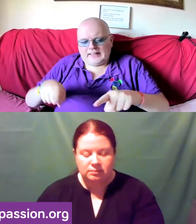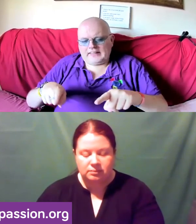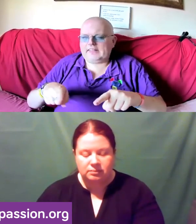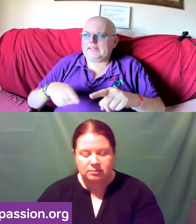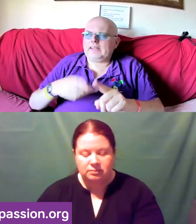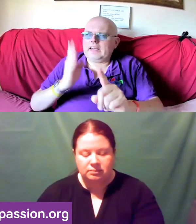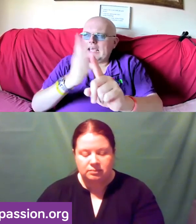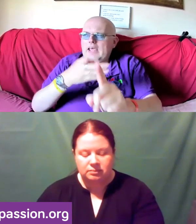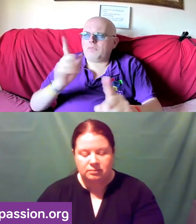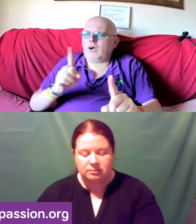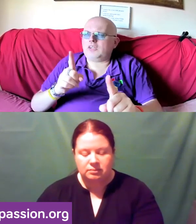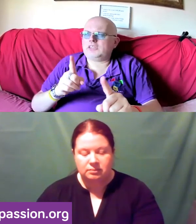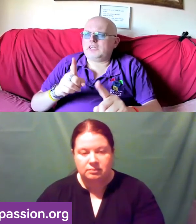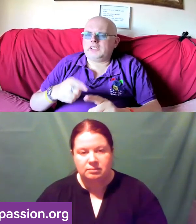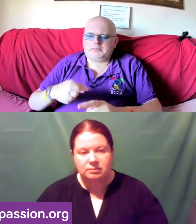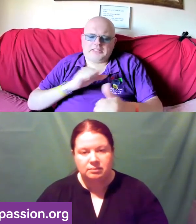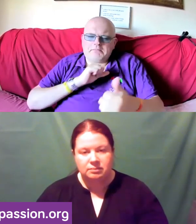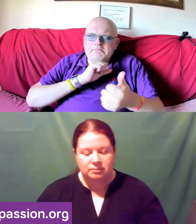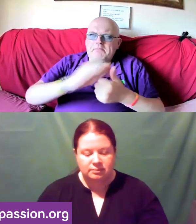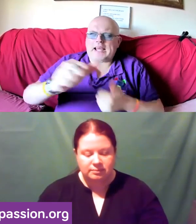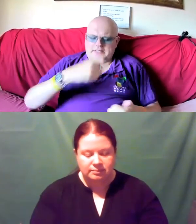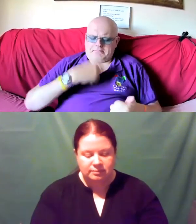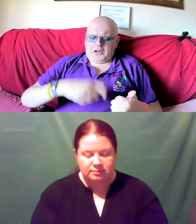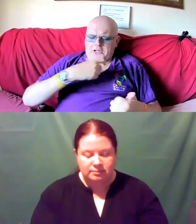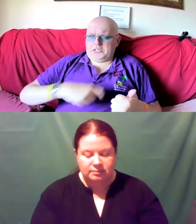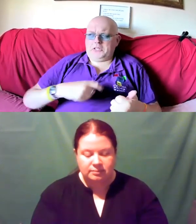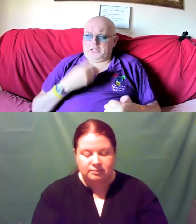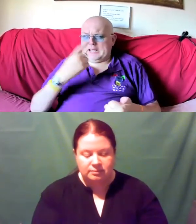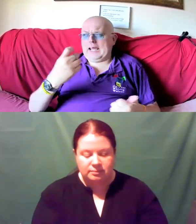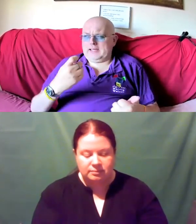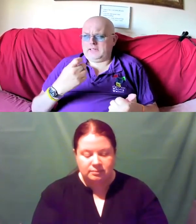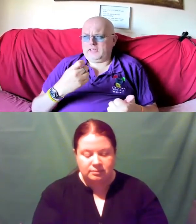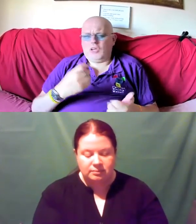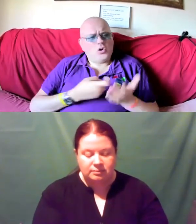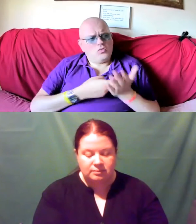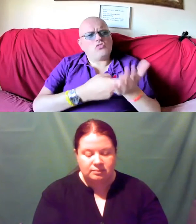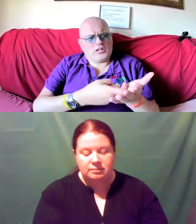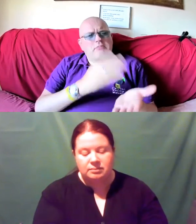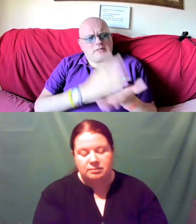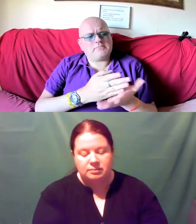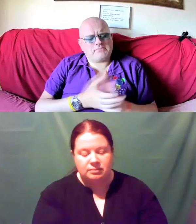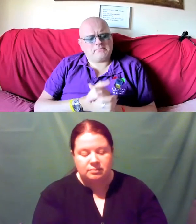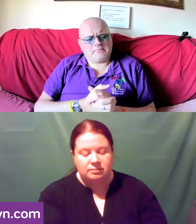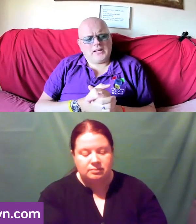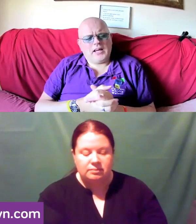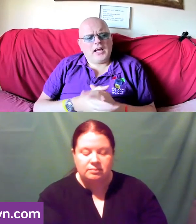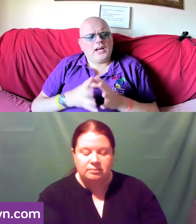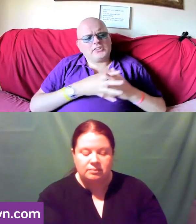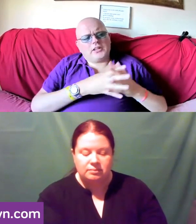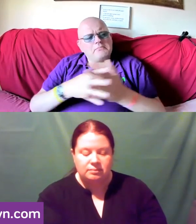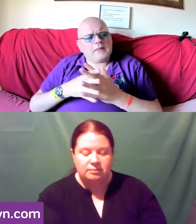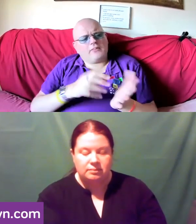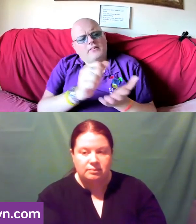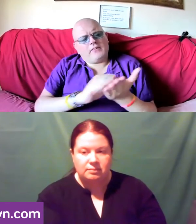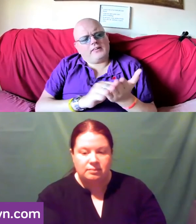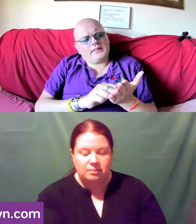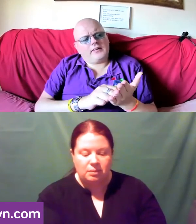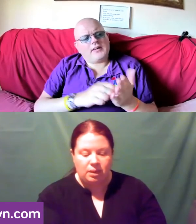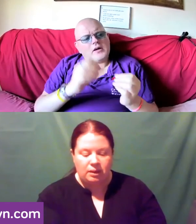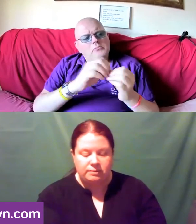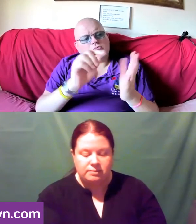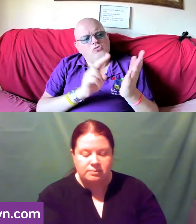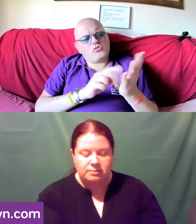be. So if you haven't heard of the Charter for Compassion, I recommend that. And then there's an American author called Brené Brown, who's done loads of work around